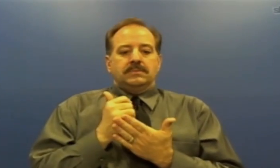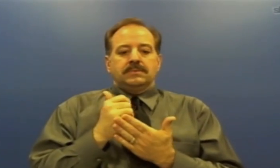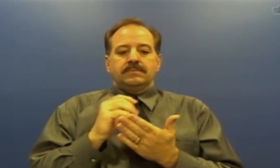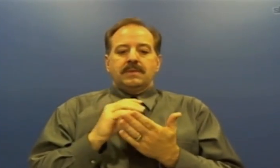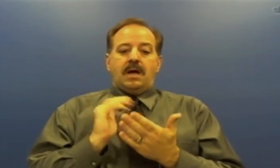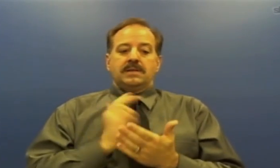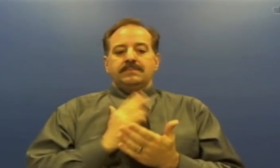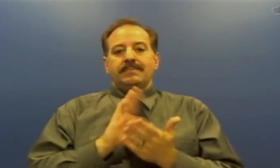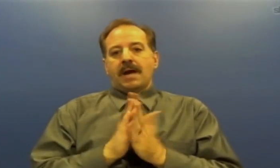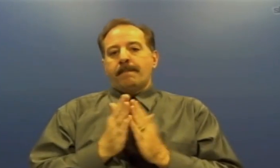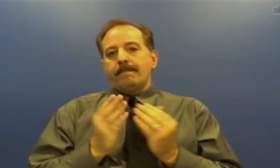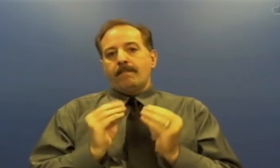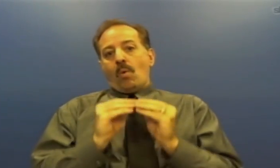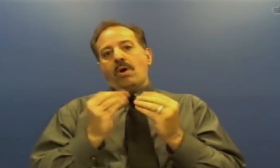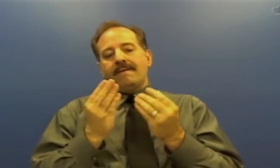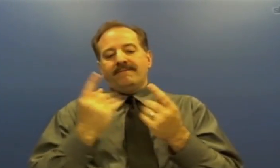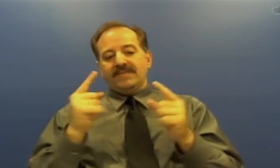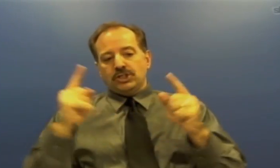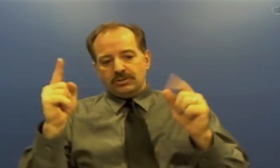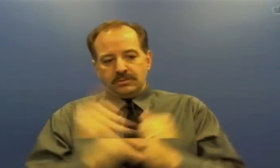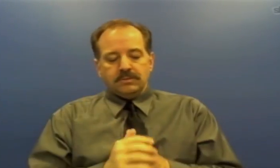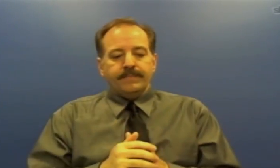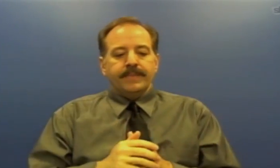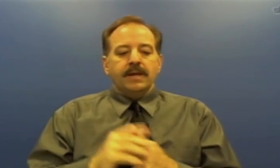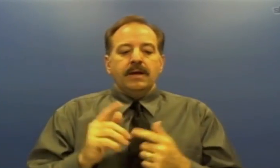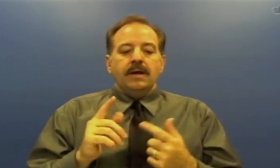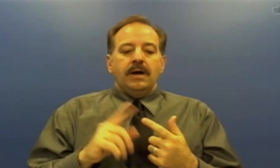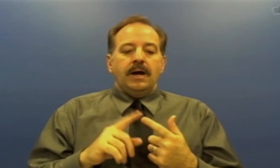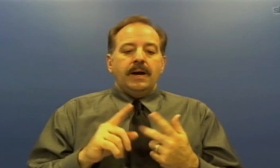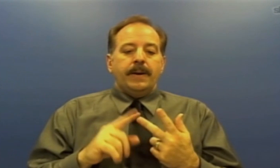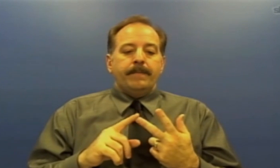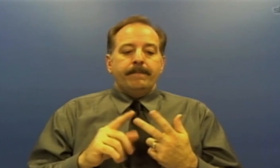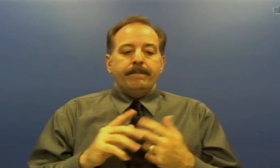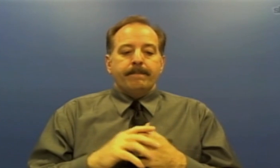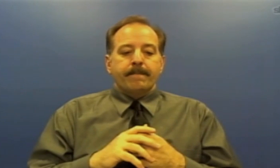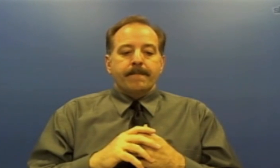there looking for, and that information helps us become more effective as interpreters.